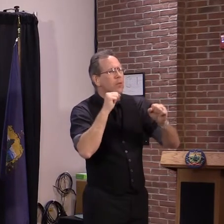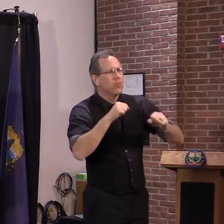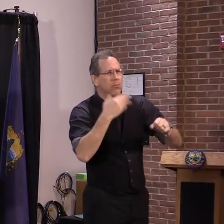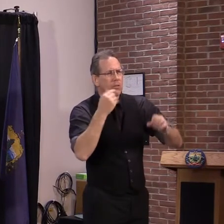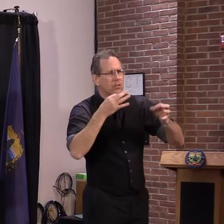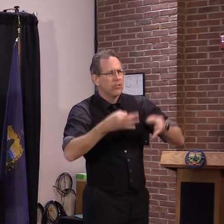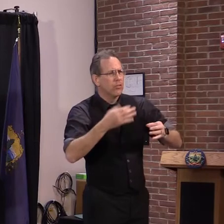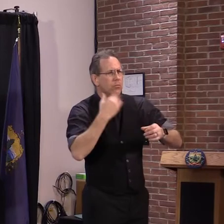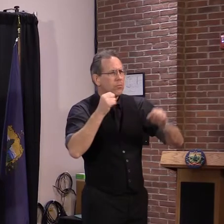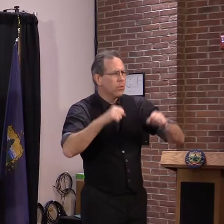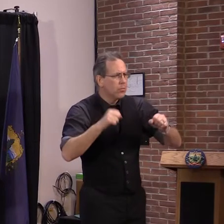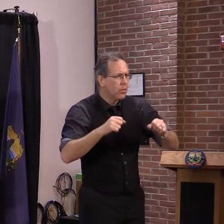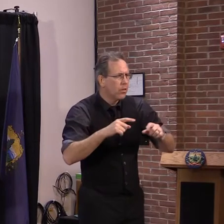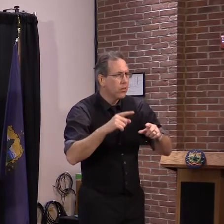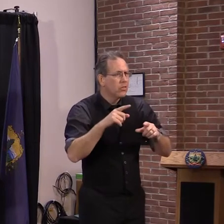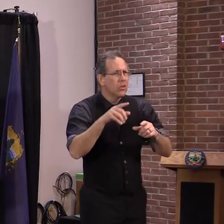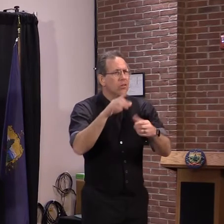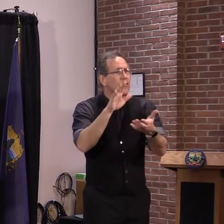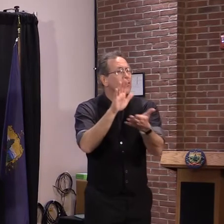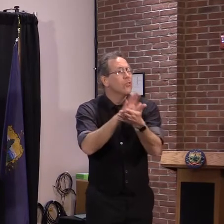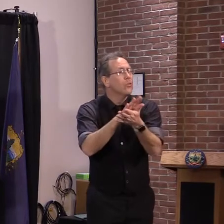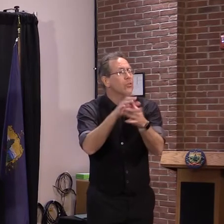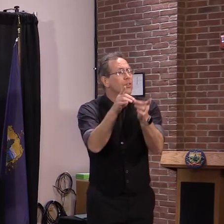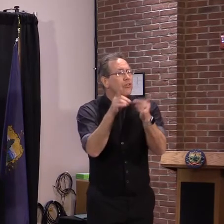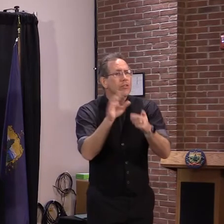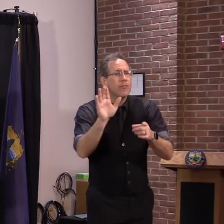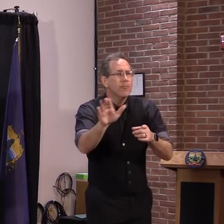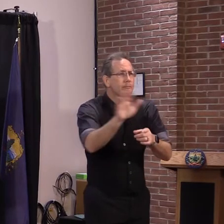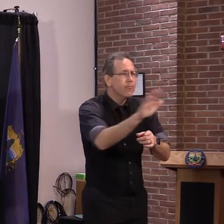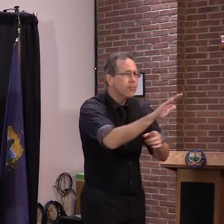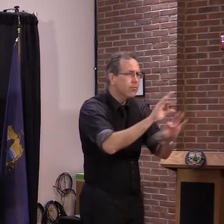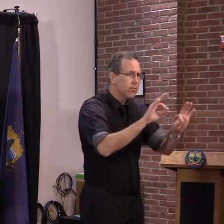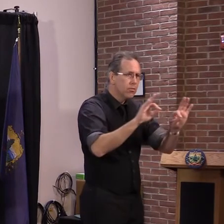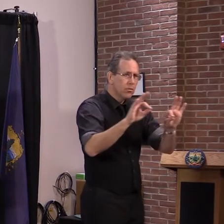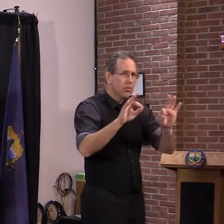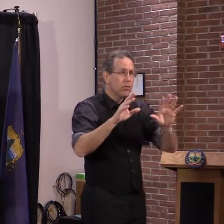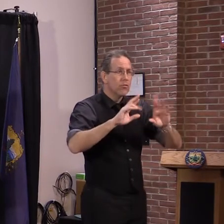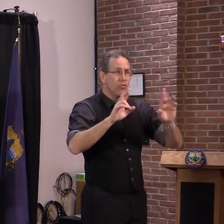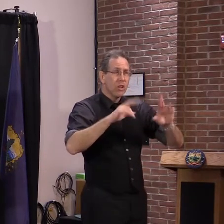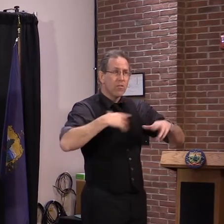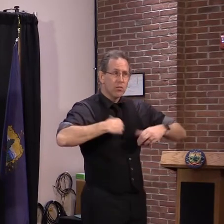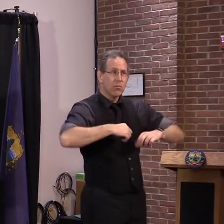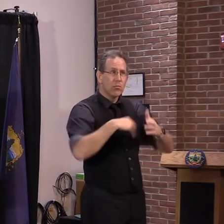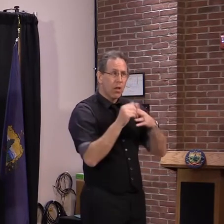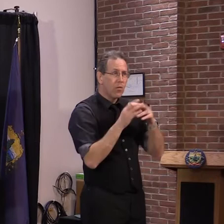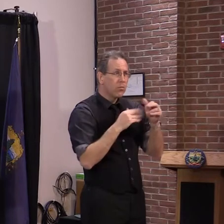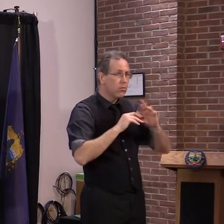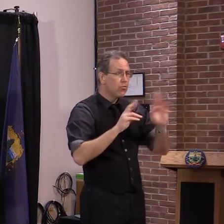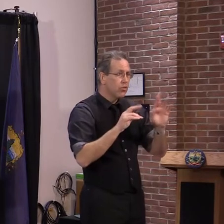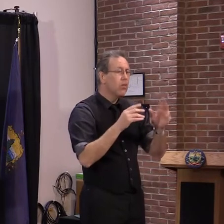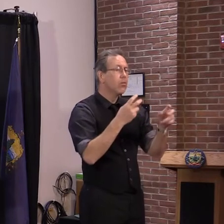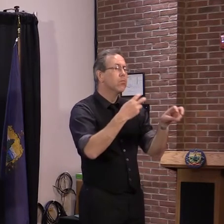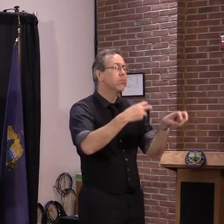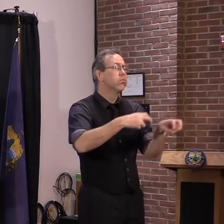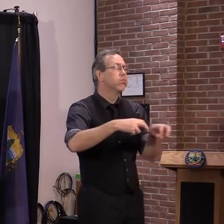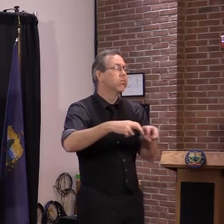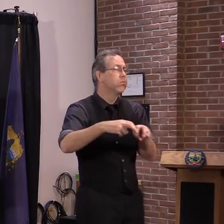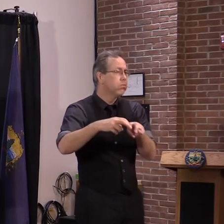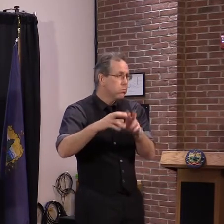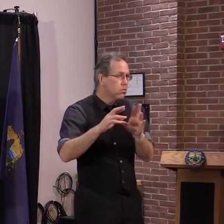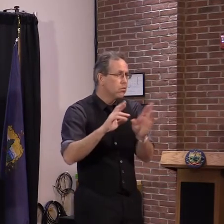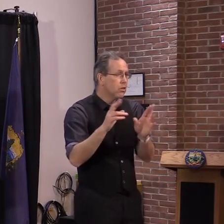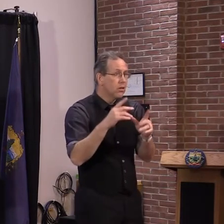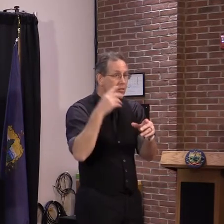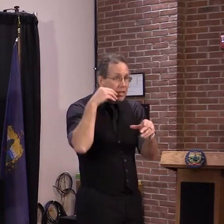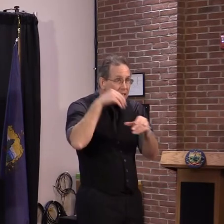ease and have a smooth transition to that, and we'll certainly assess to what extent that would apply to sports, and again, to what do what we can